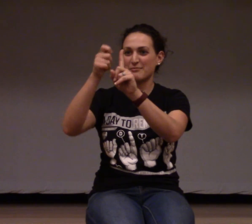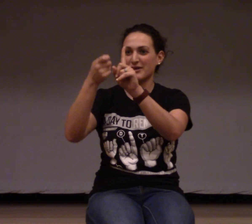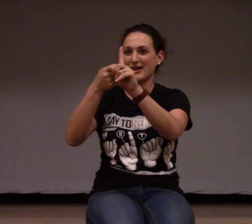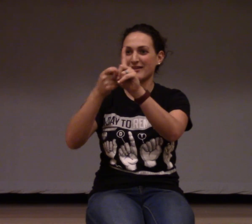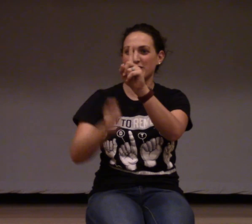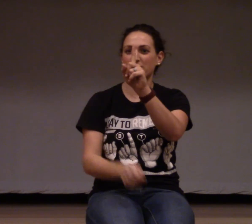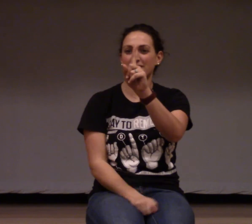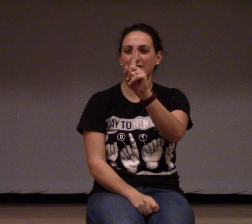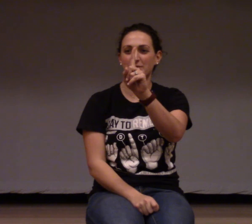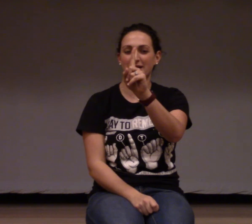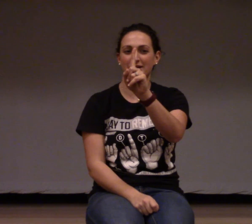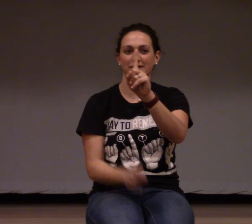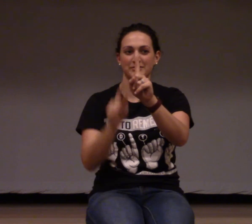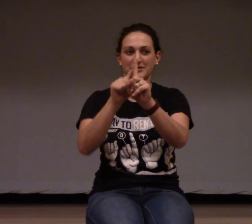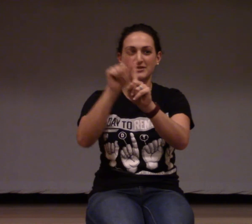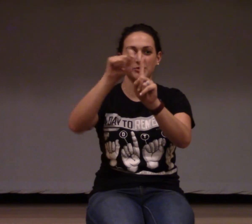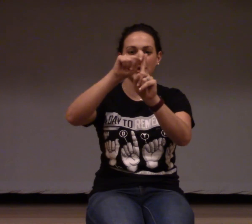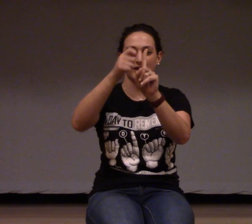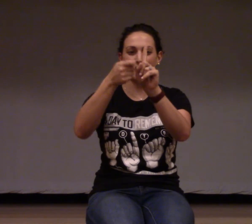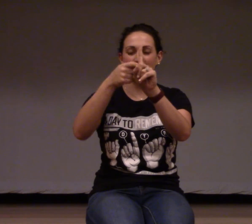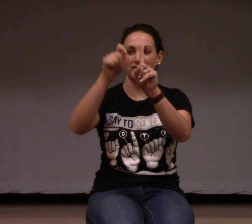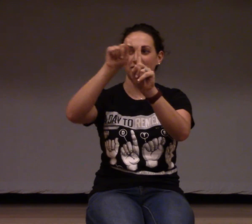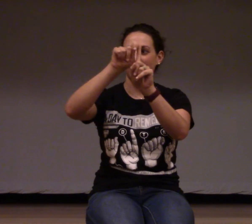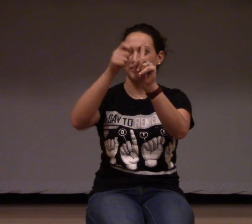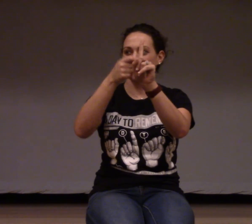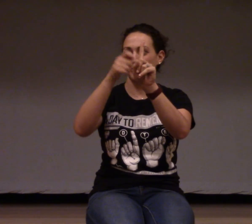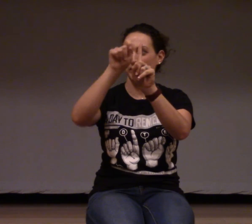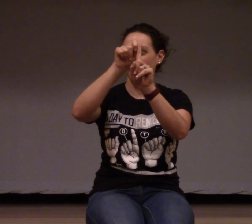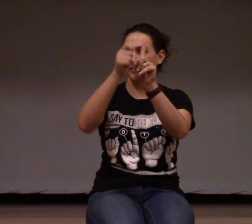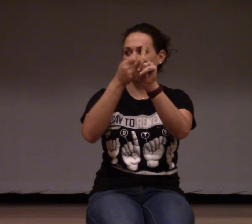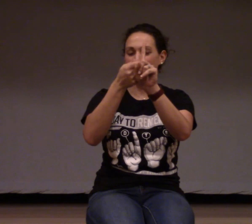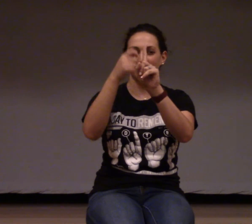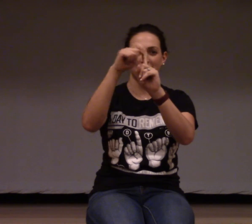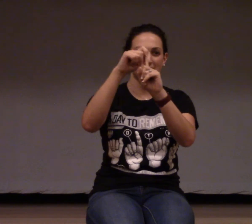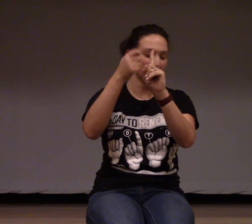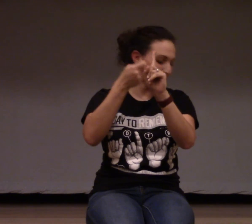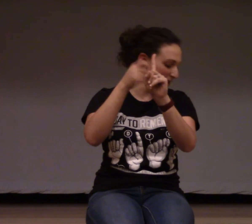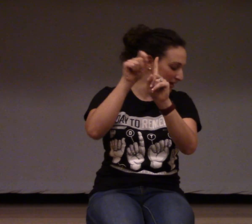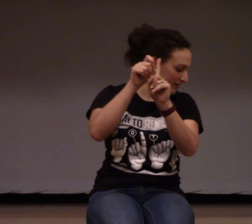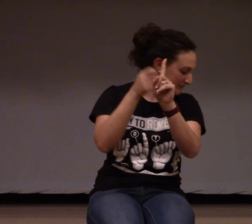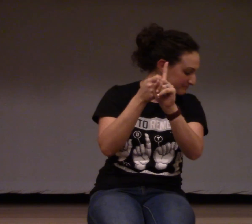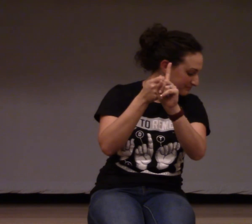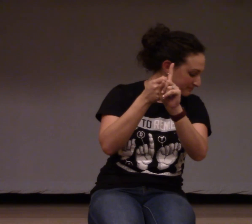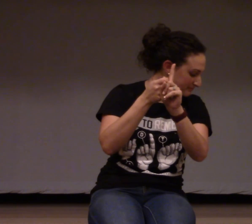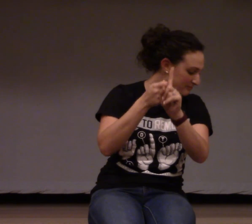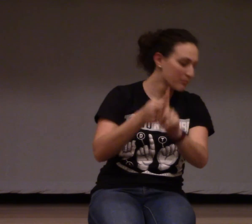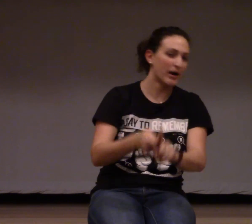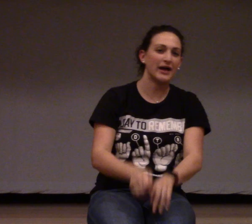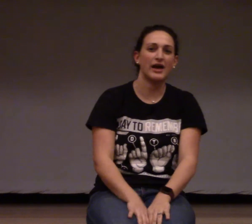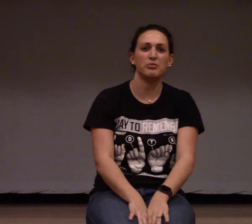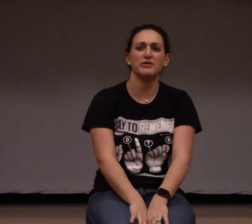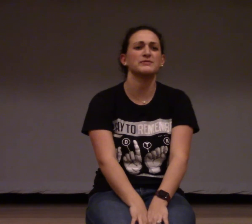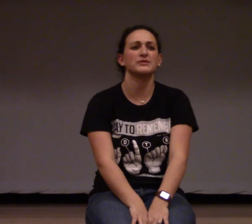Banana, like you're peeling the banana. Yep, so this is your banana. You're going to peel it. Banana. Pineapple. This one's a weird